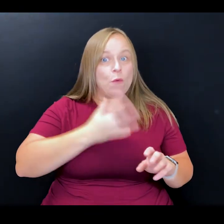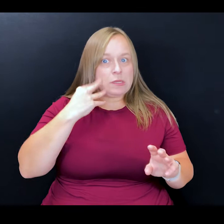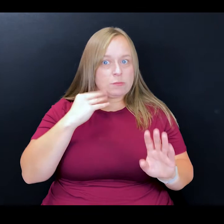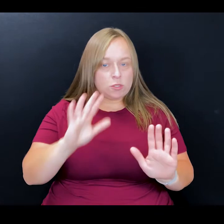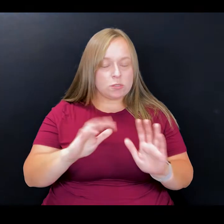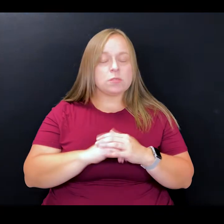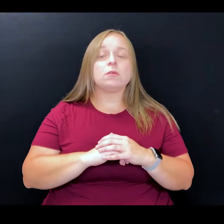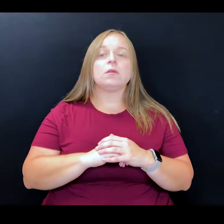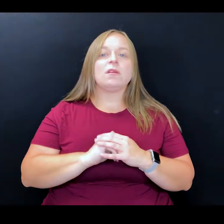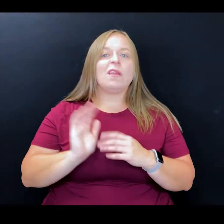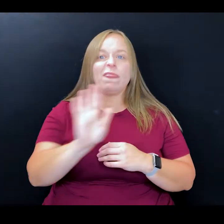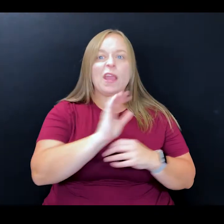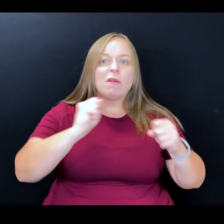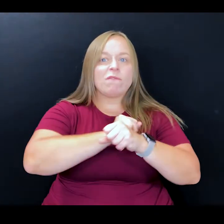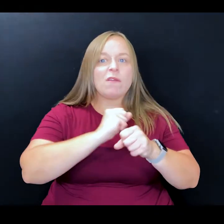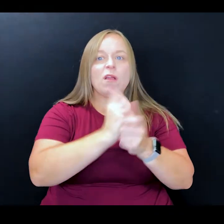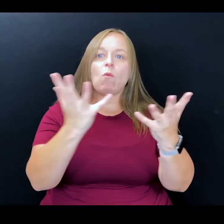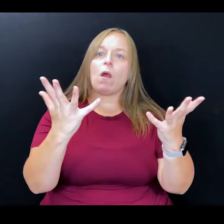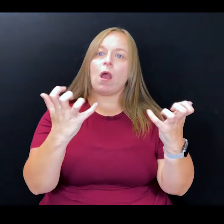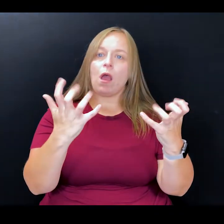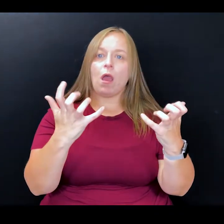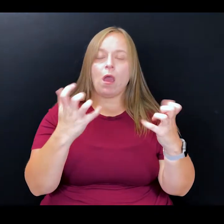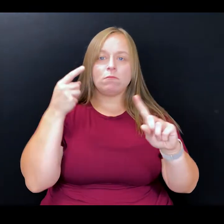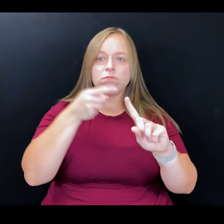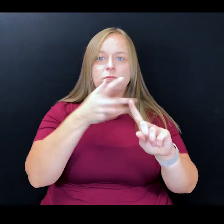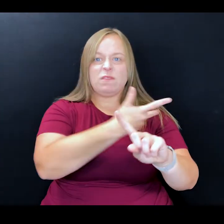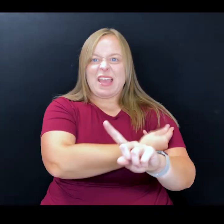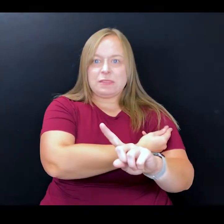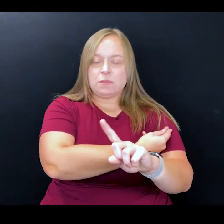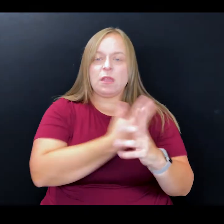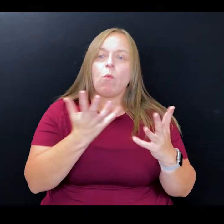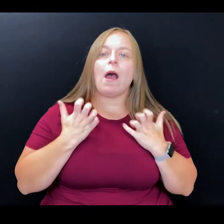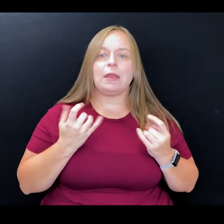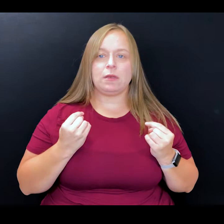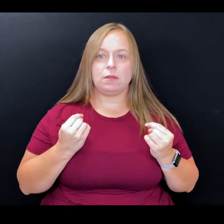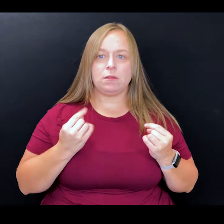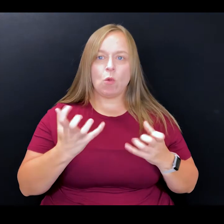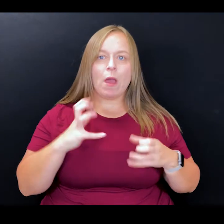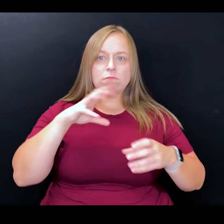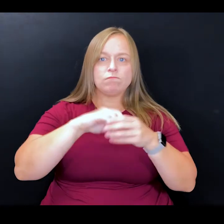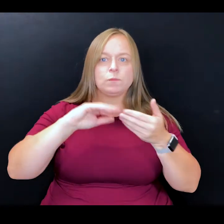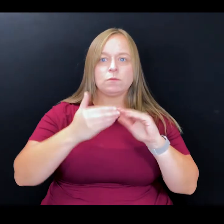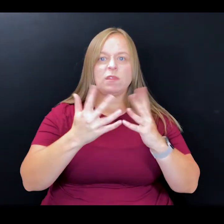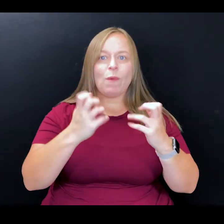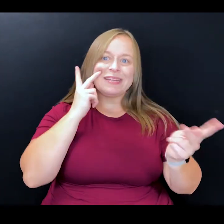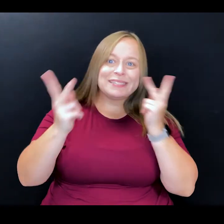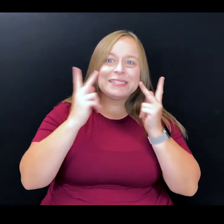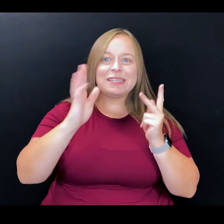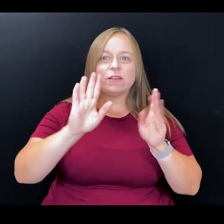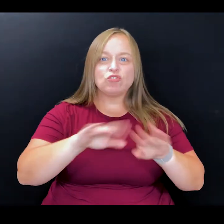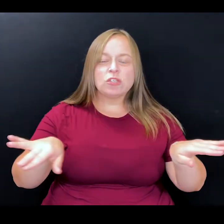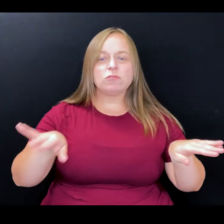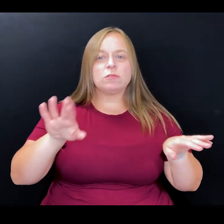our experience. They were fighting to get it because they want to be in the community. They want to see